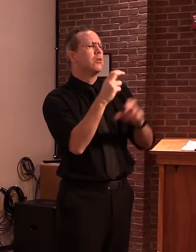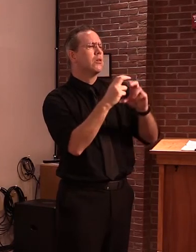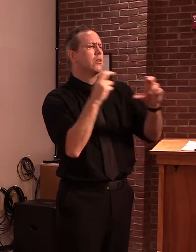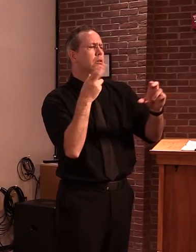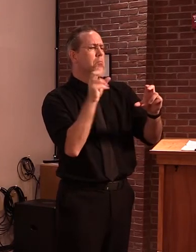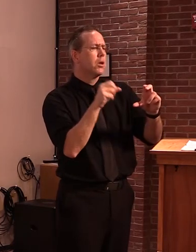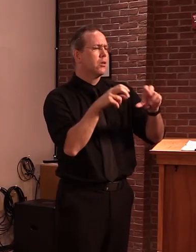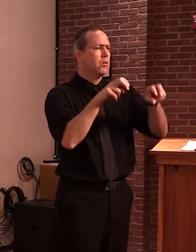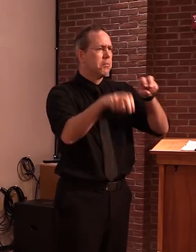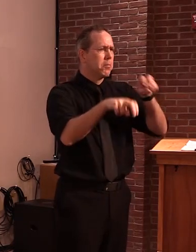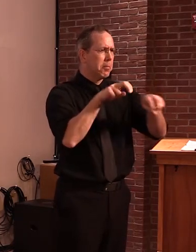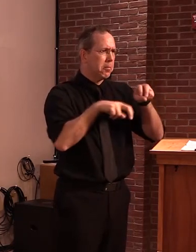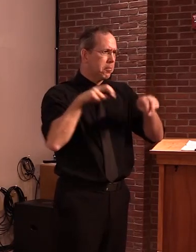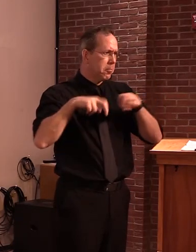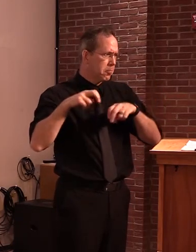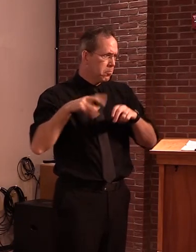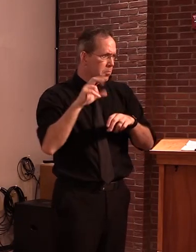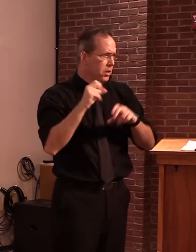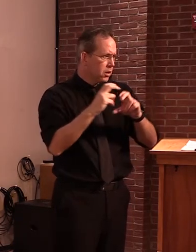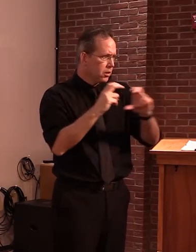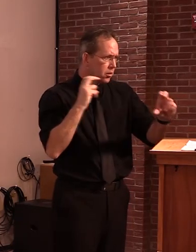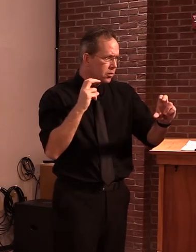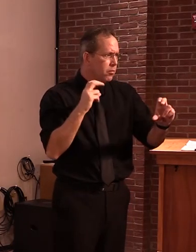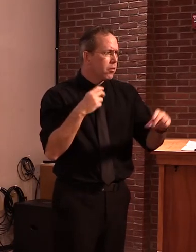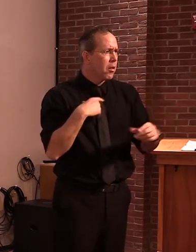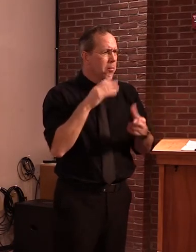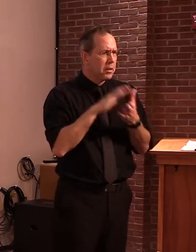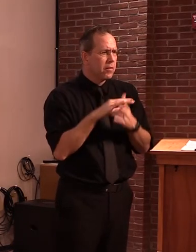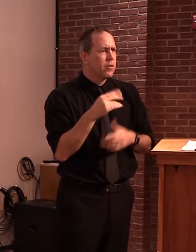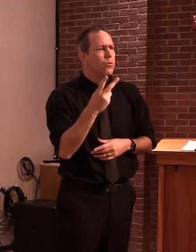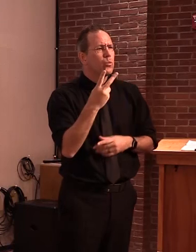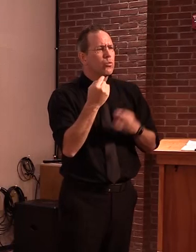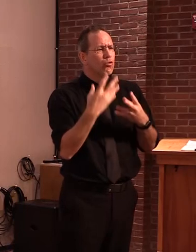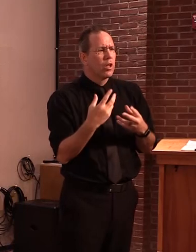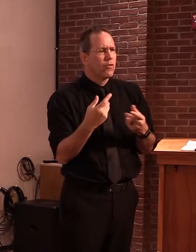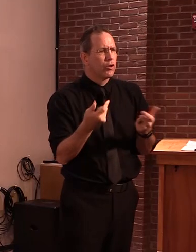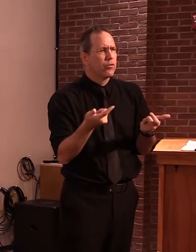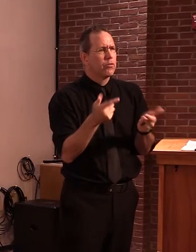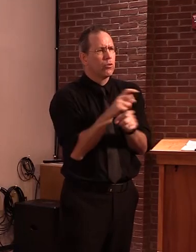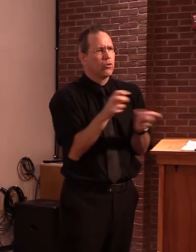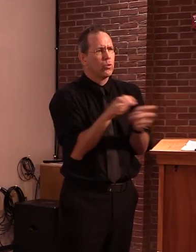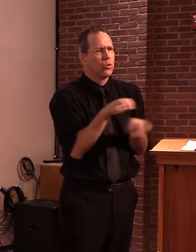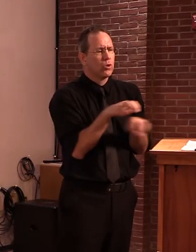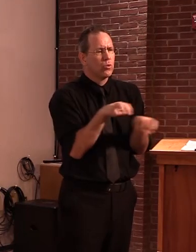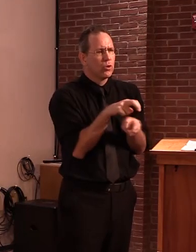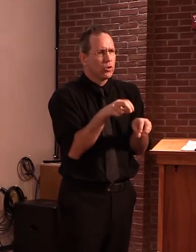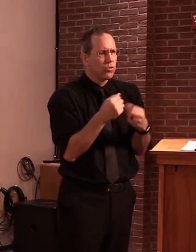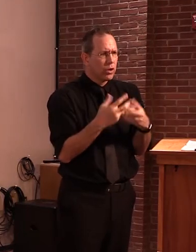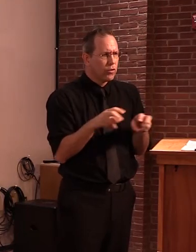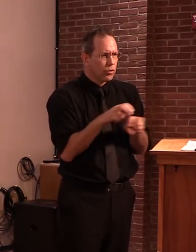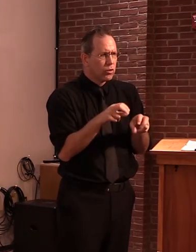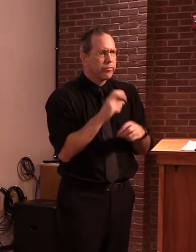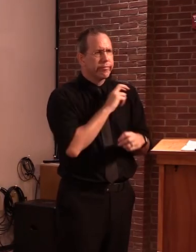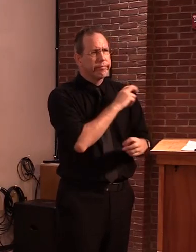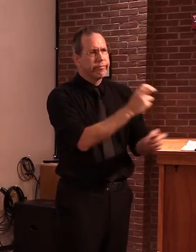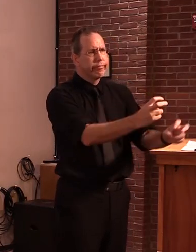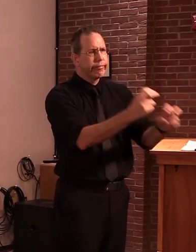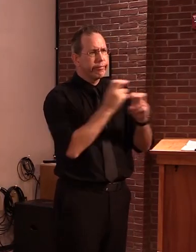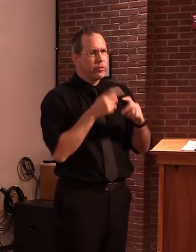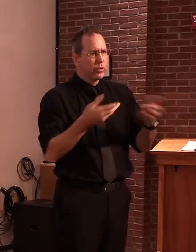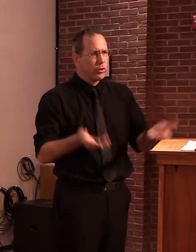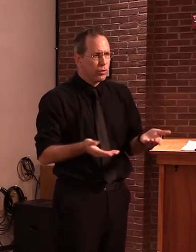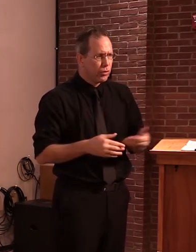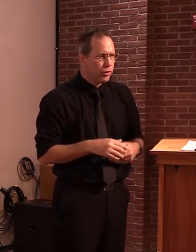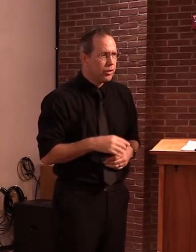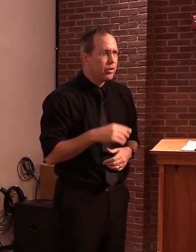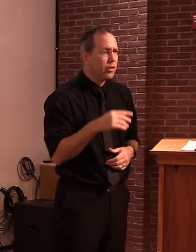and my understanding, two drivers that were in there. They didn't, it drove 30 hours straight through. There